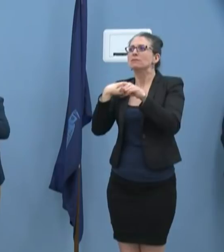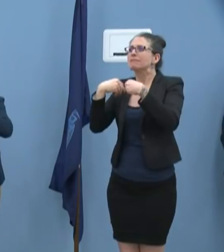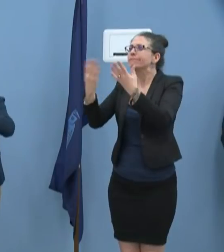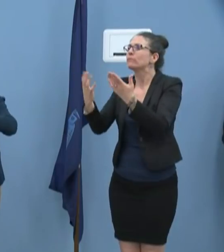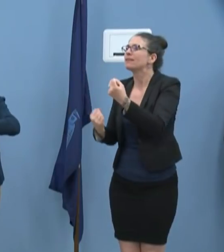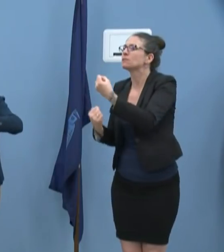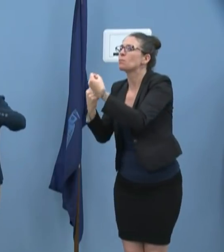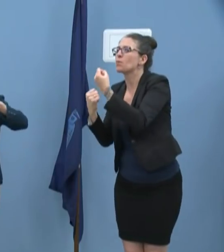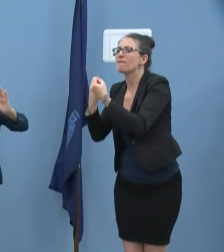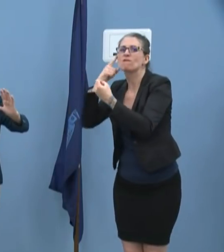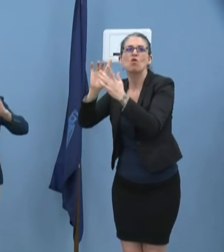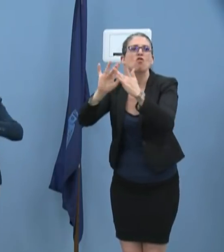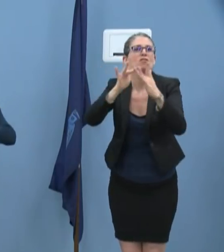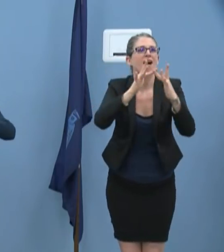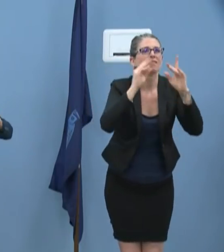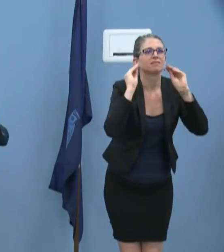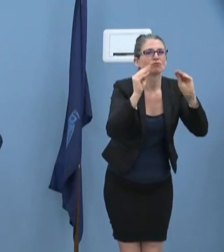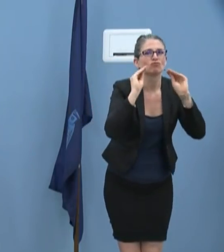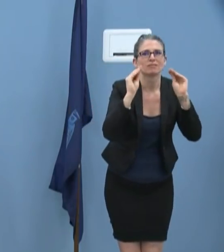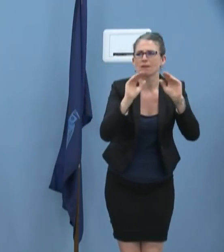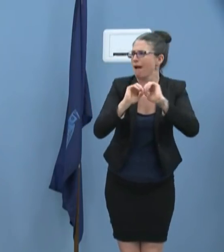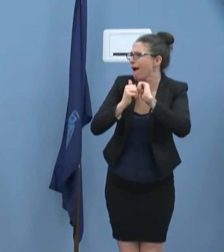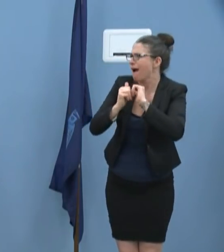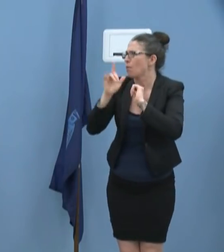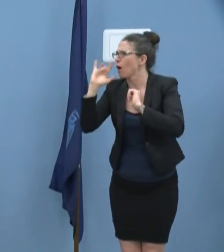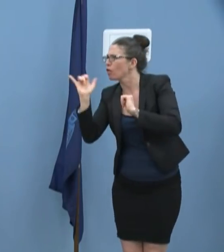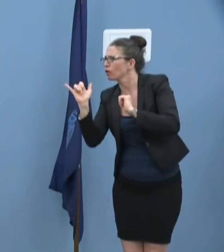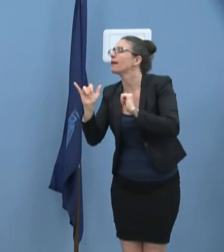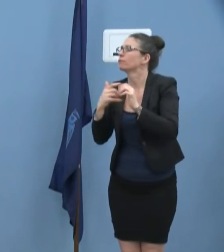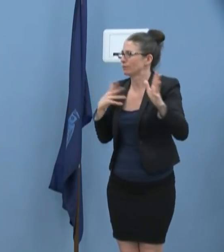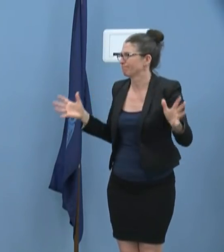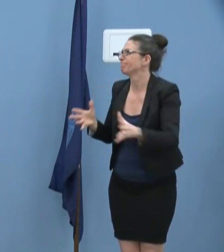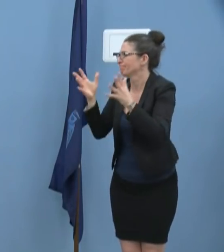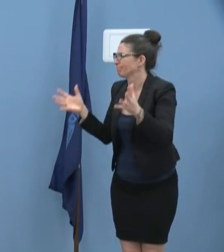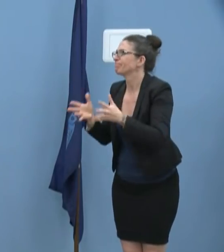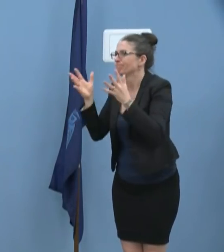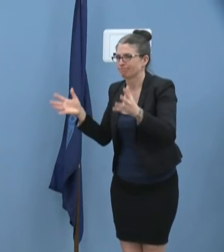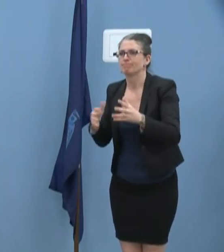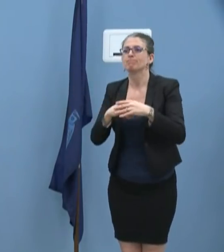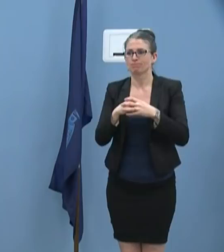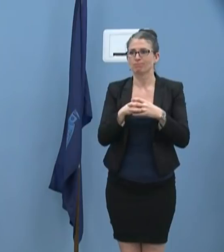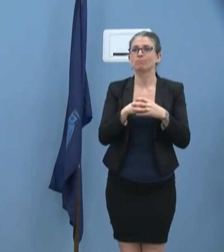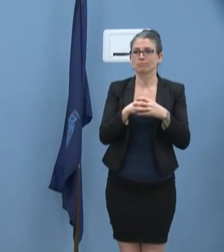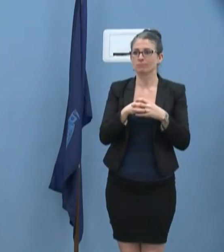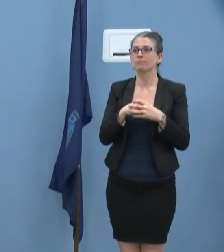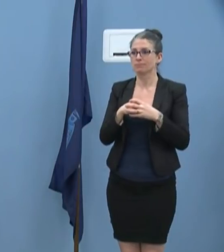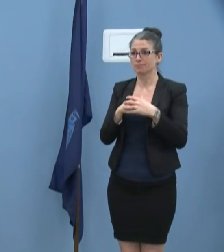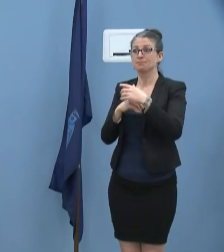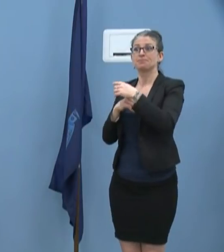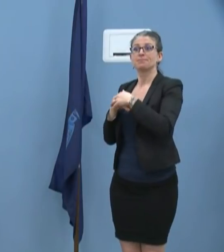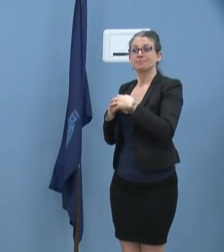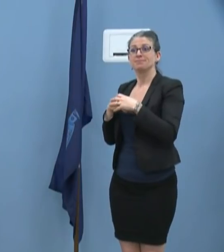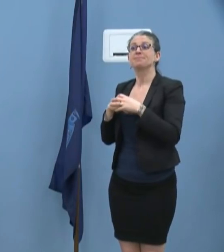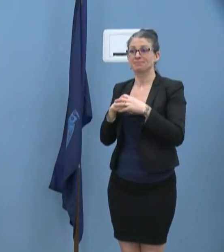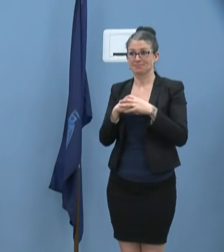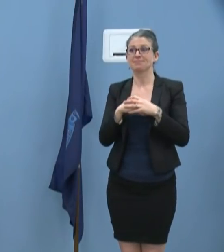some schools, along with the backpacks or food supplements, food